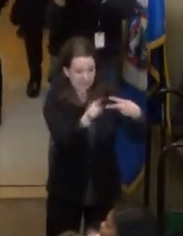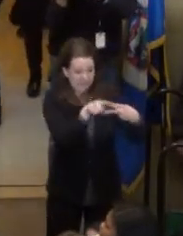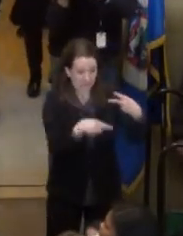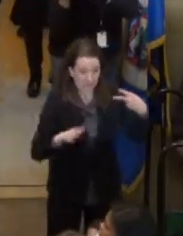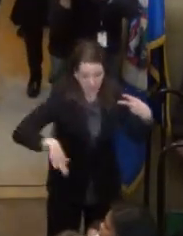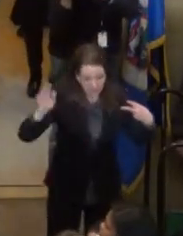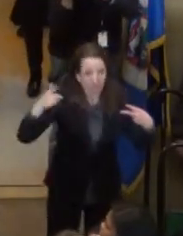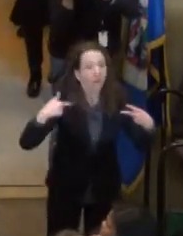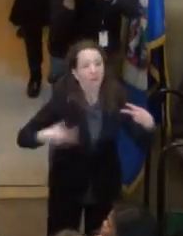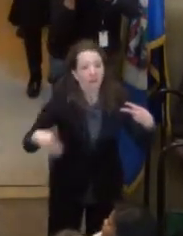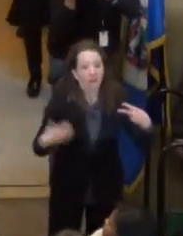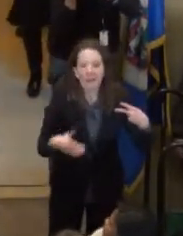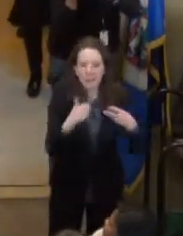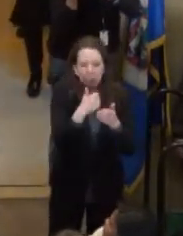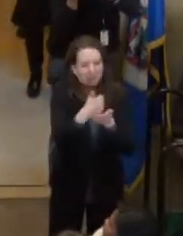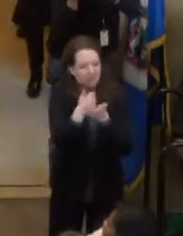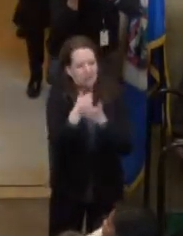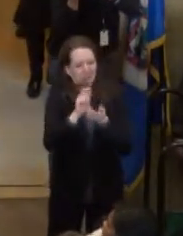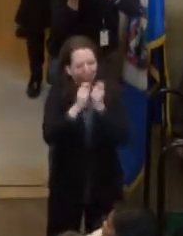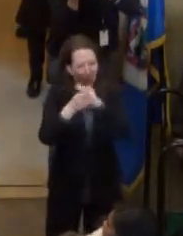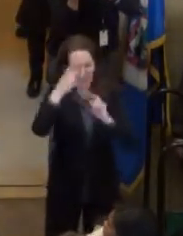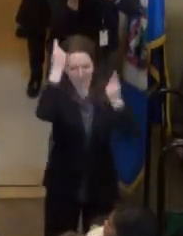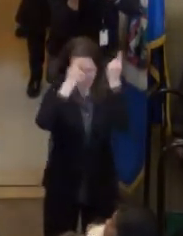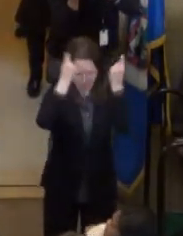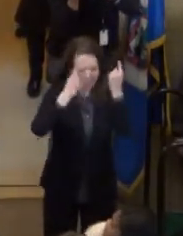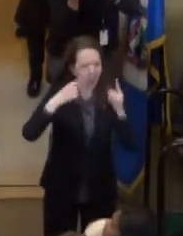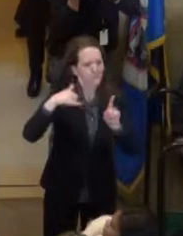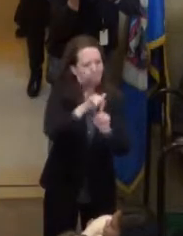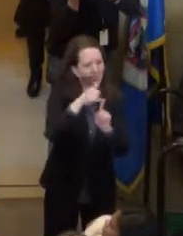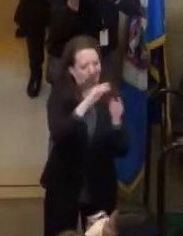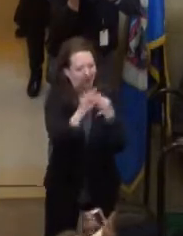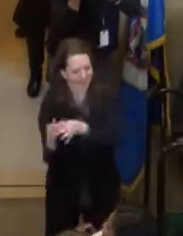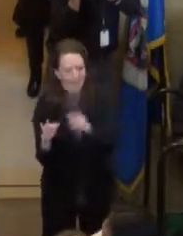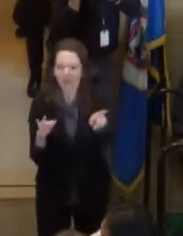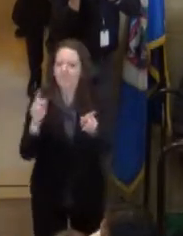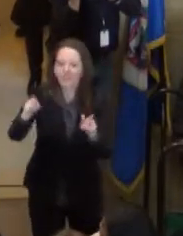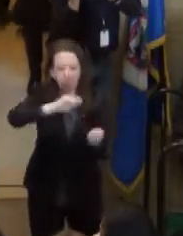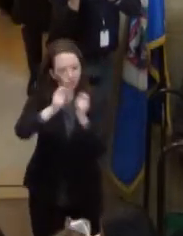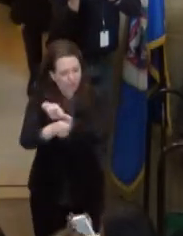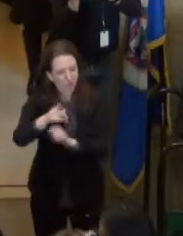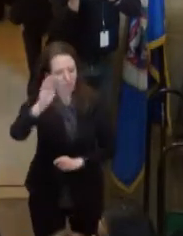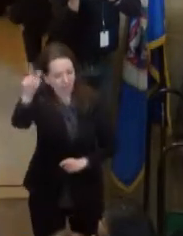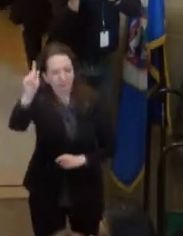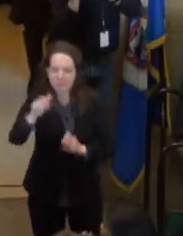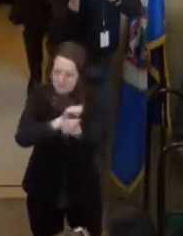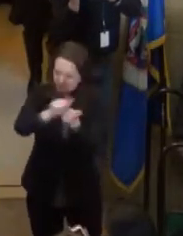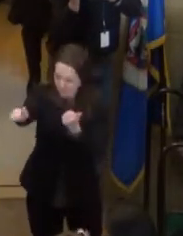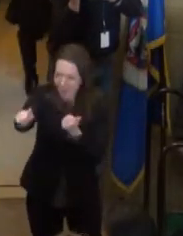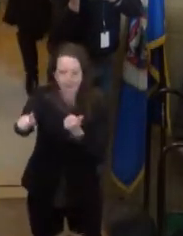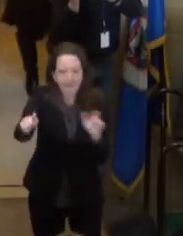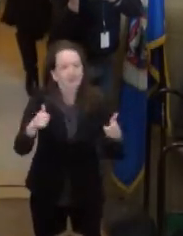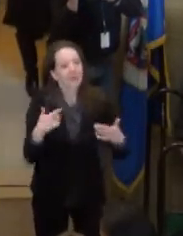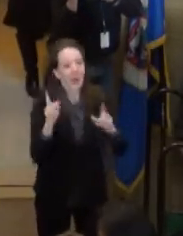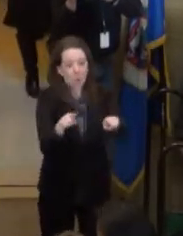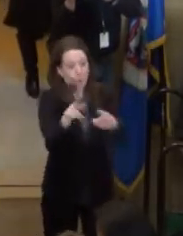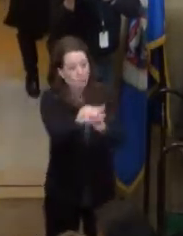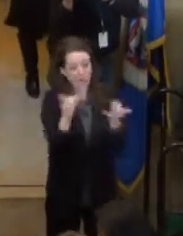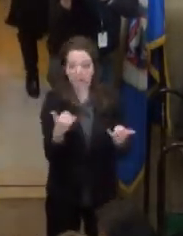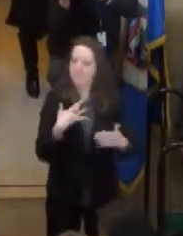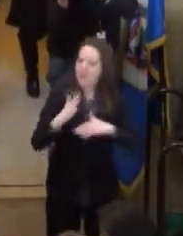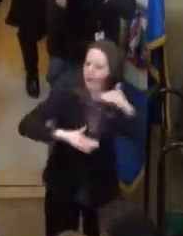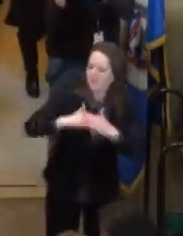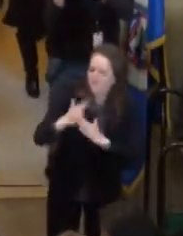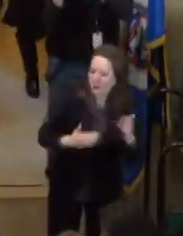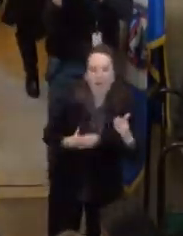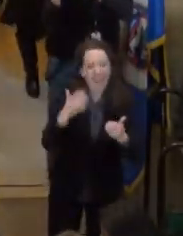bullying, and it is why I believe that we need this bill to be passed. I love having the ability to go to a school where I currently feel comfortable, and I believe that every